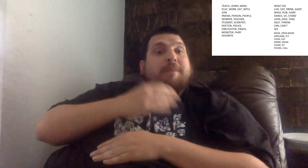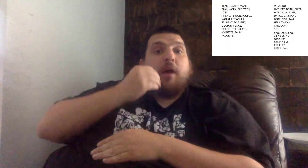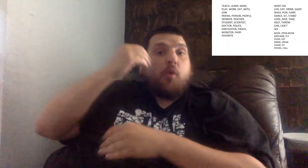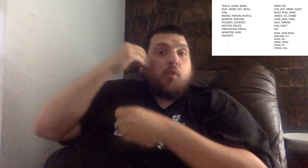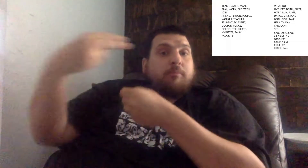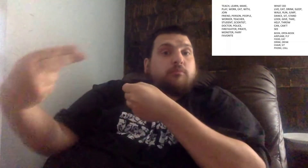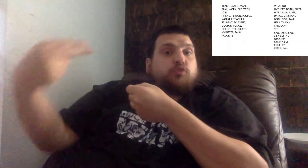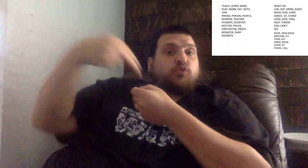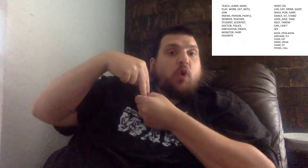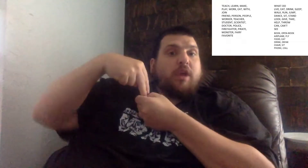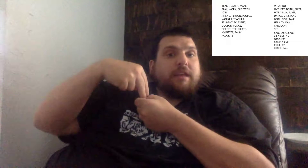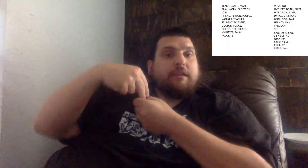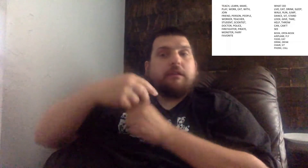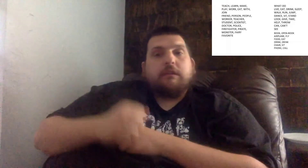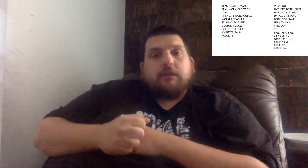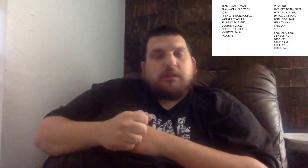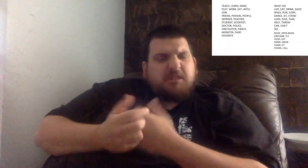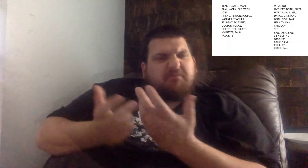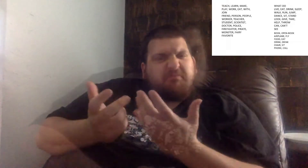can come over to my home and join me.